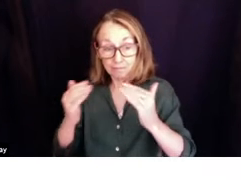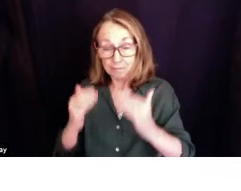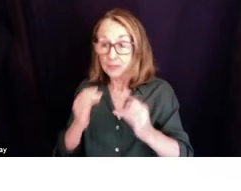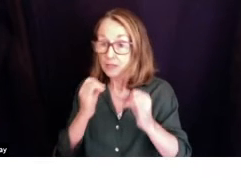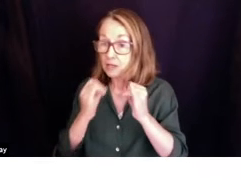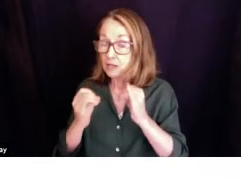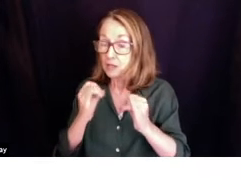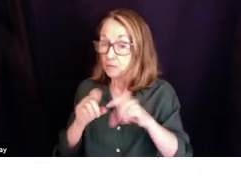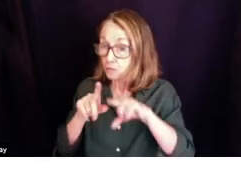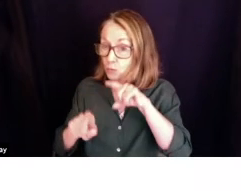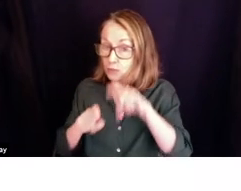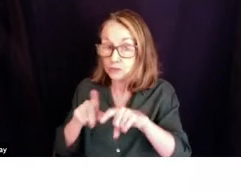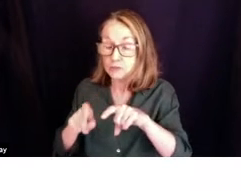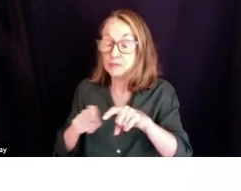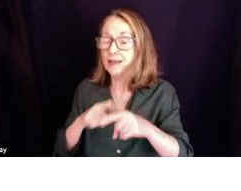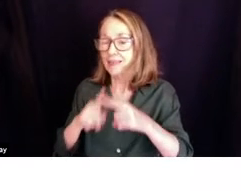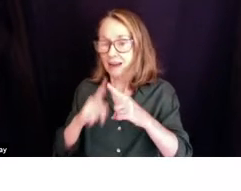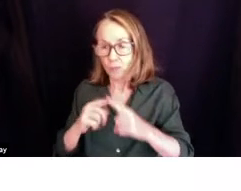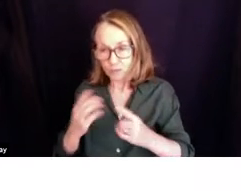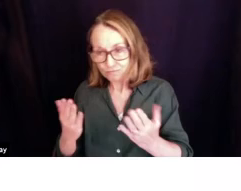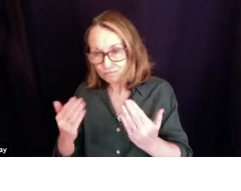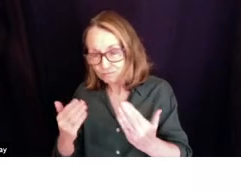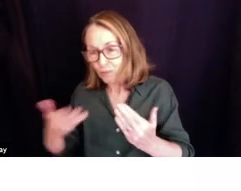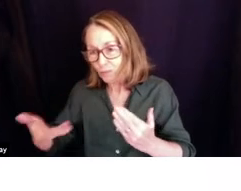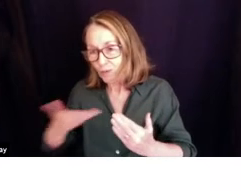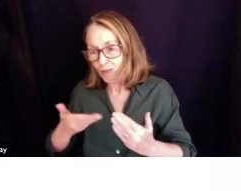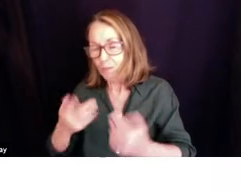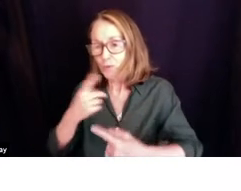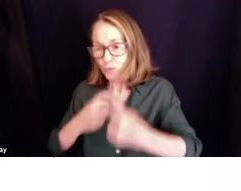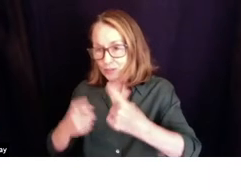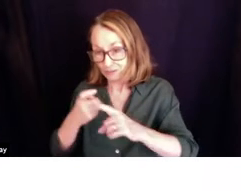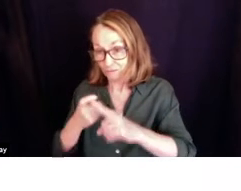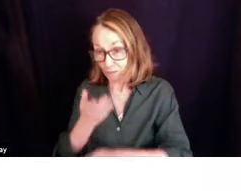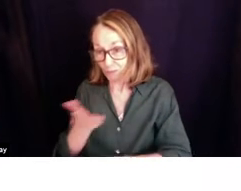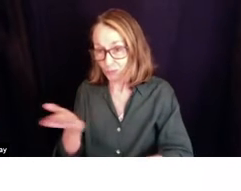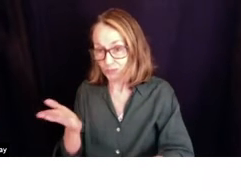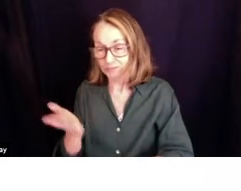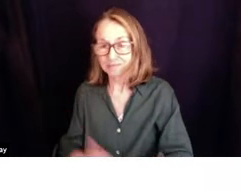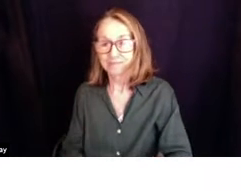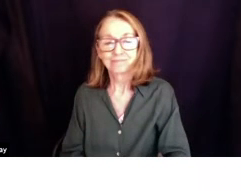interview, interview questions, and then questions from you.